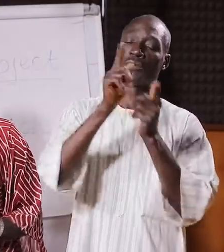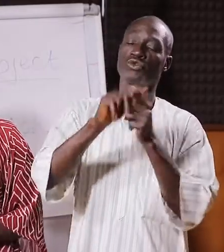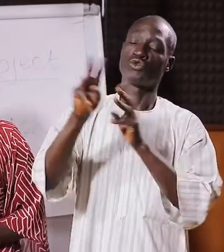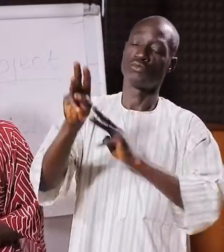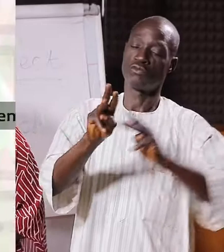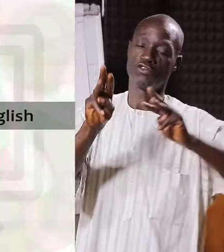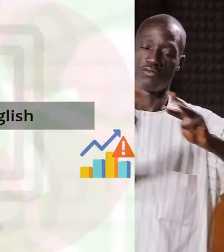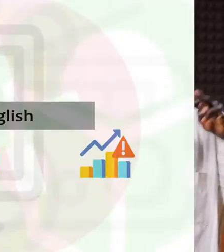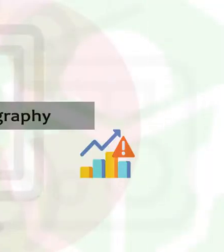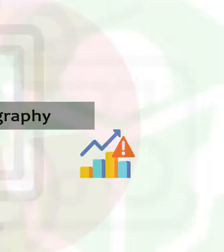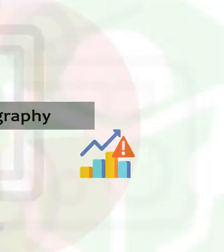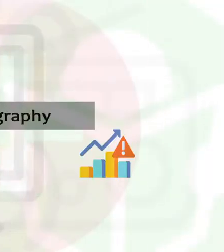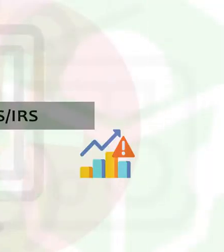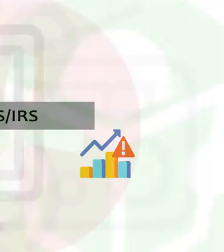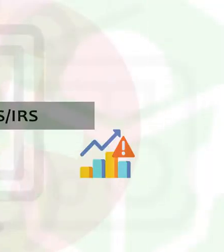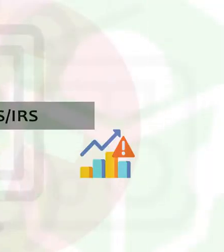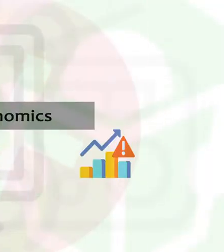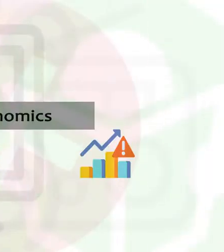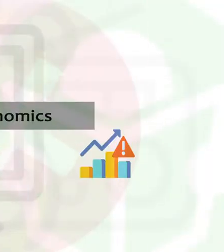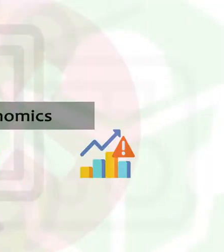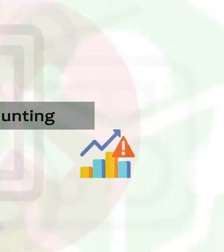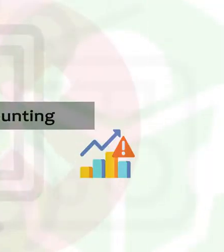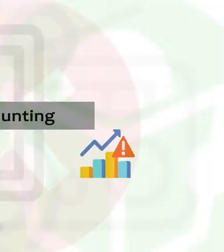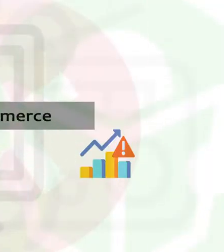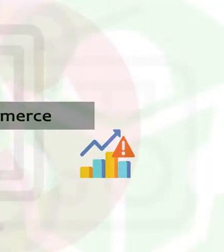on in the language class.